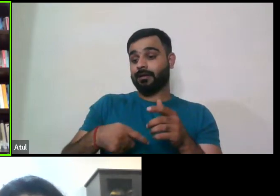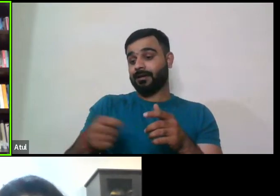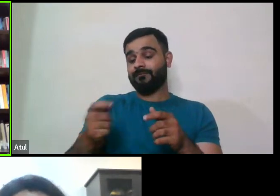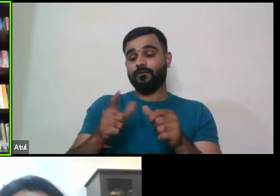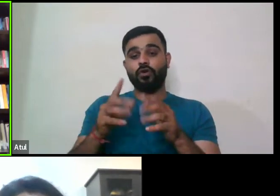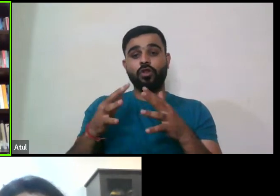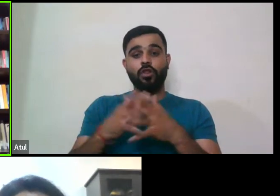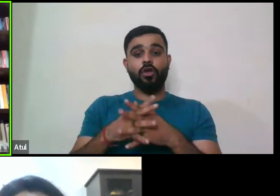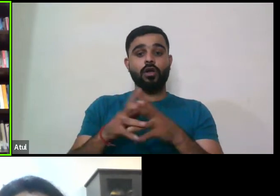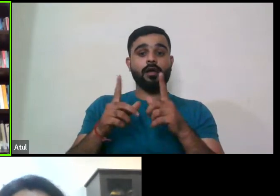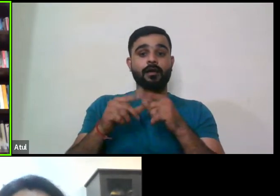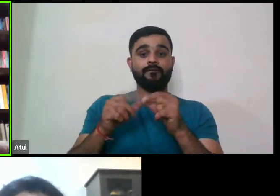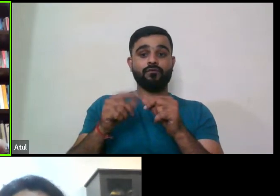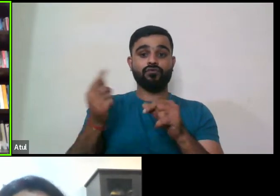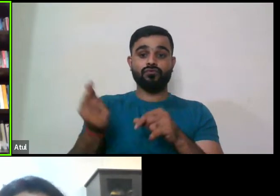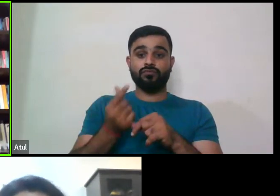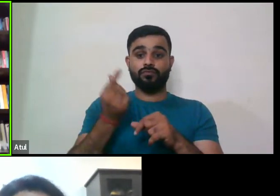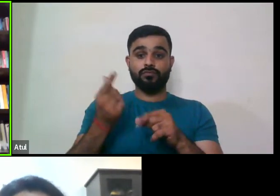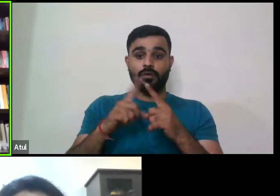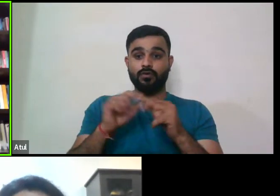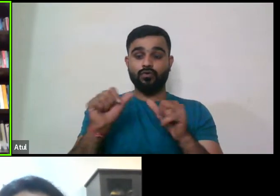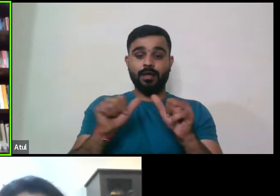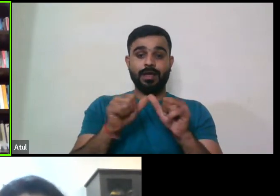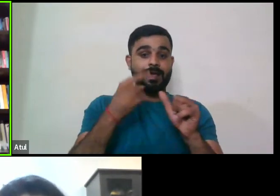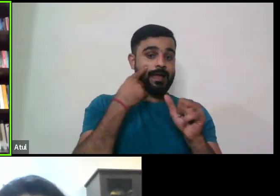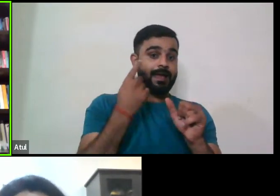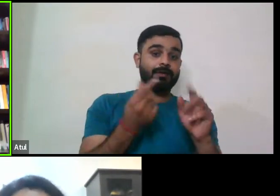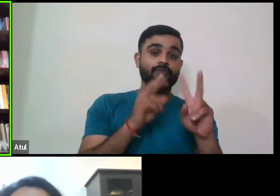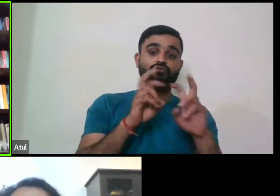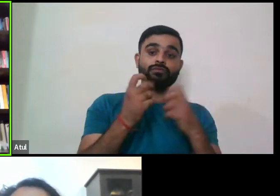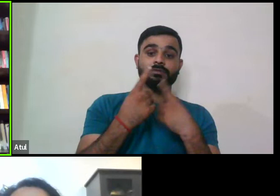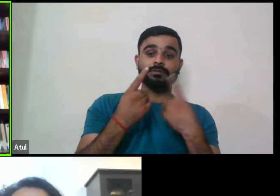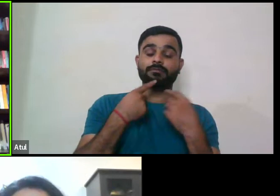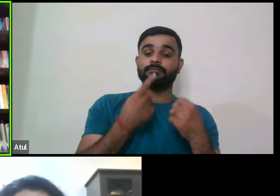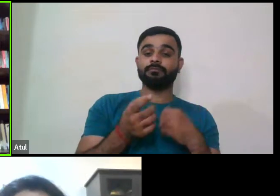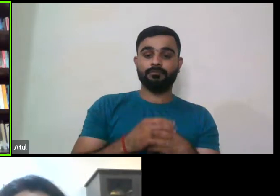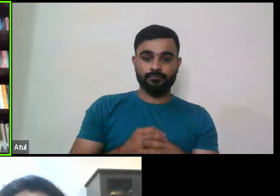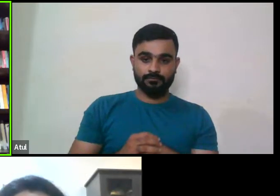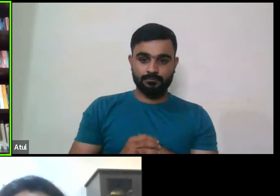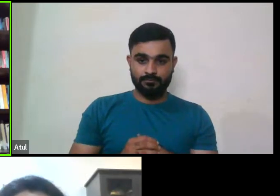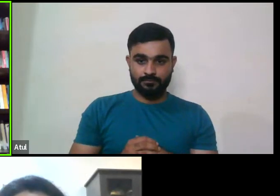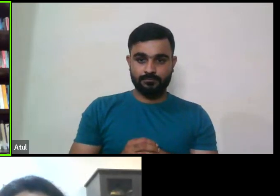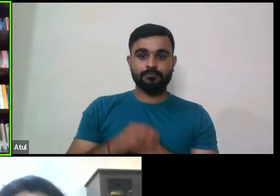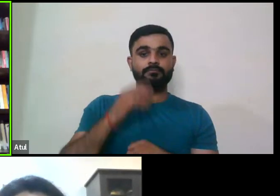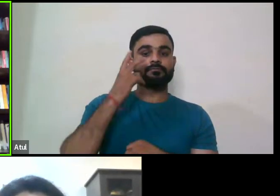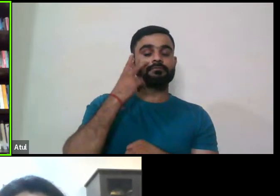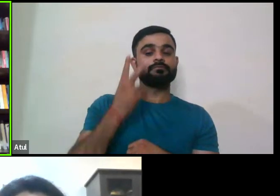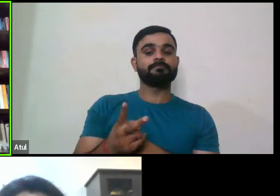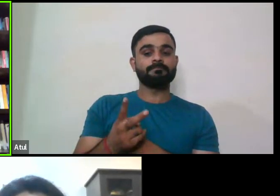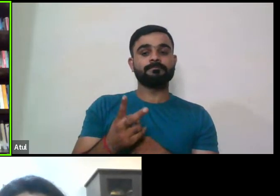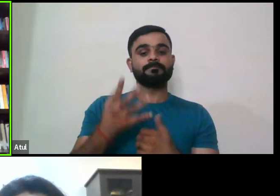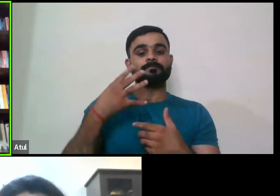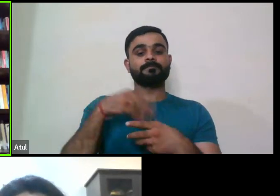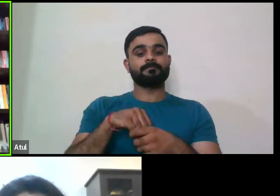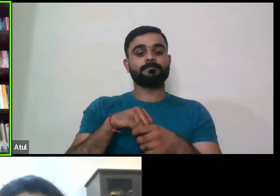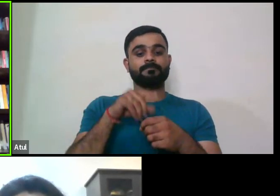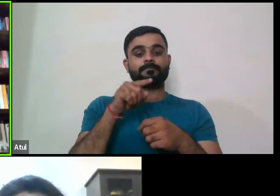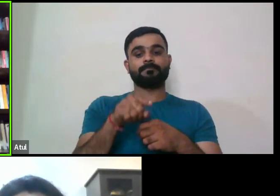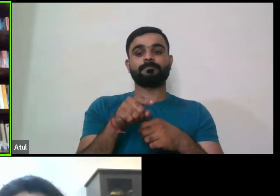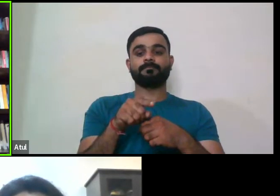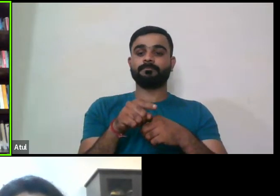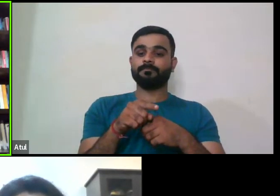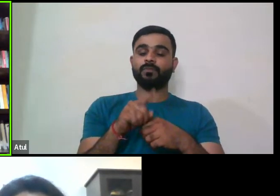to use the tools of AI, since we were talking about that, to look at